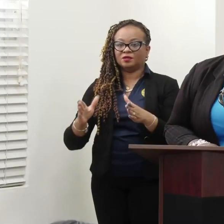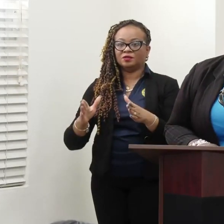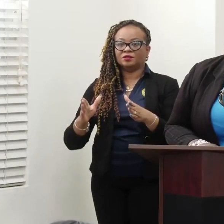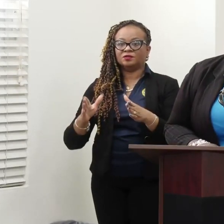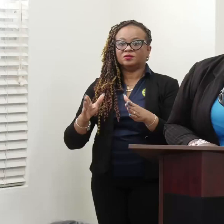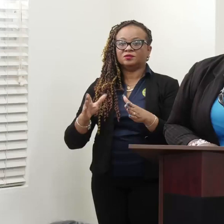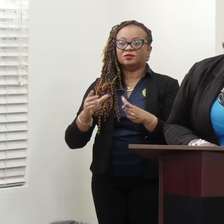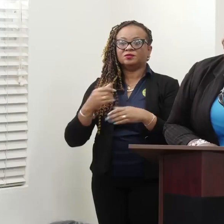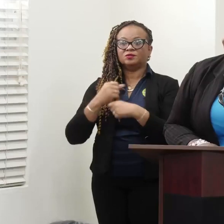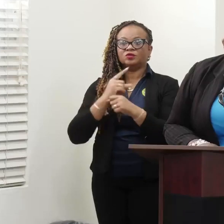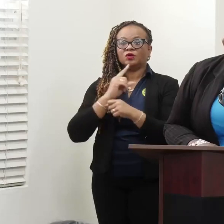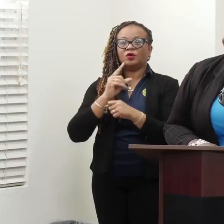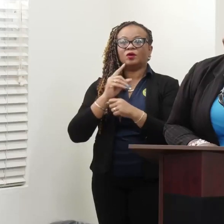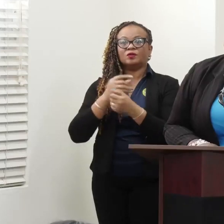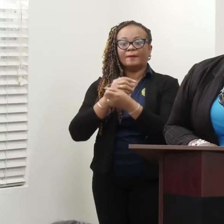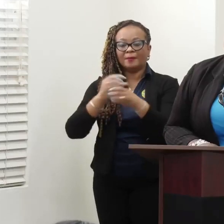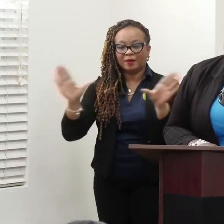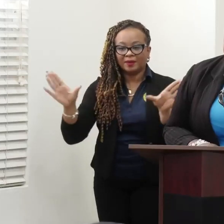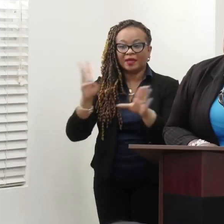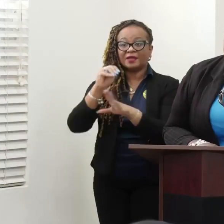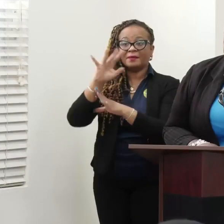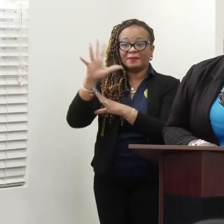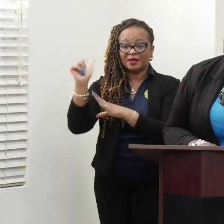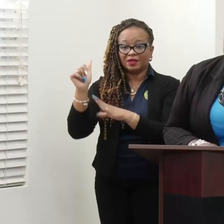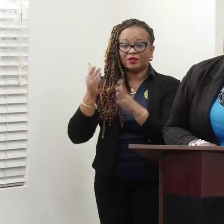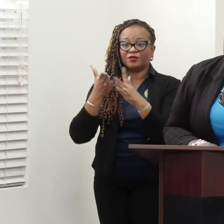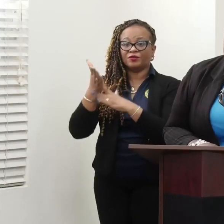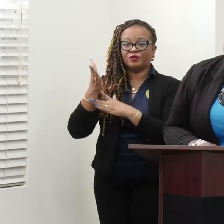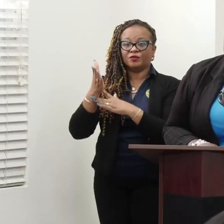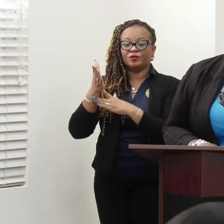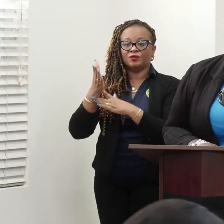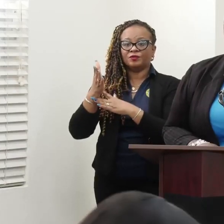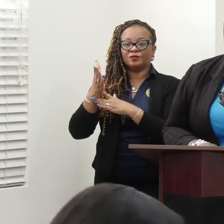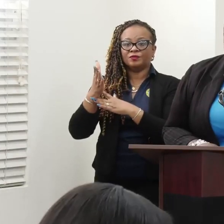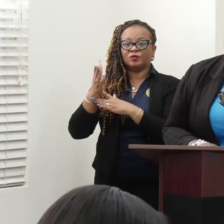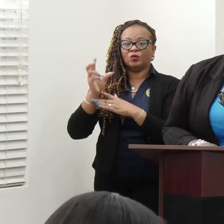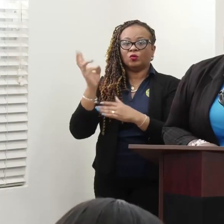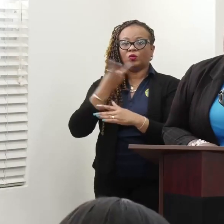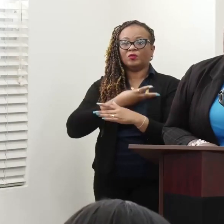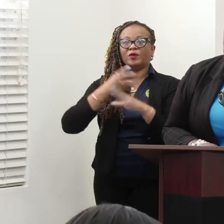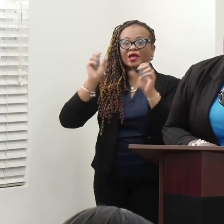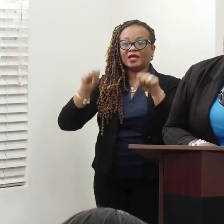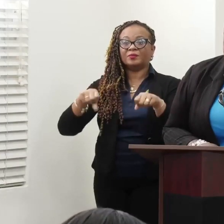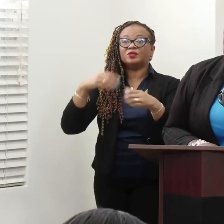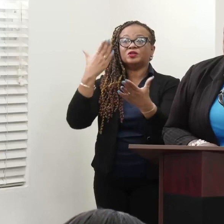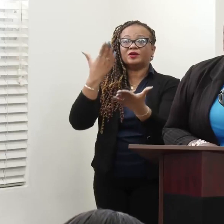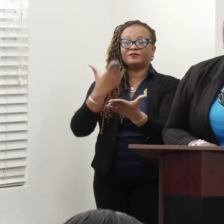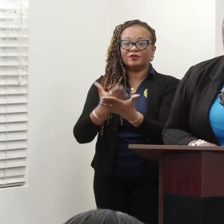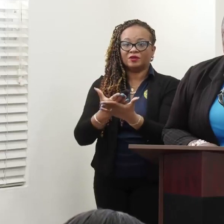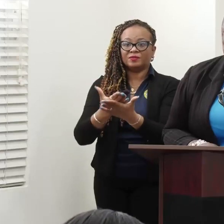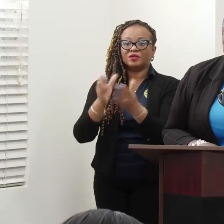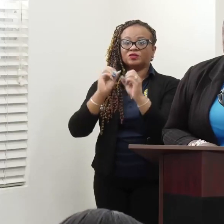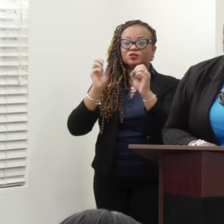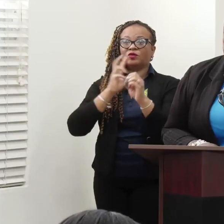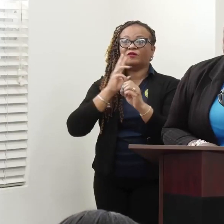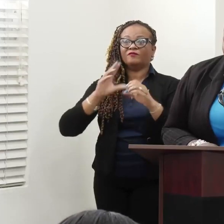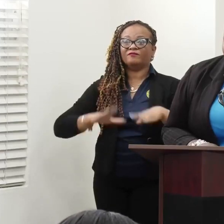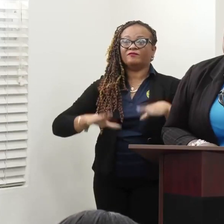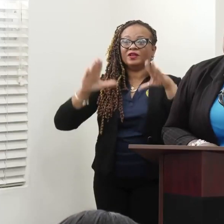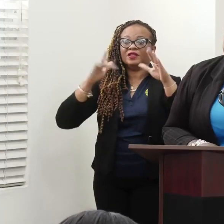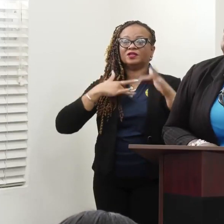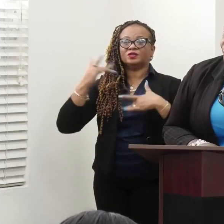the media and the public that through Administrator Dames, we were able to confirm that there was no flooding